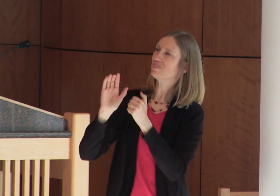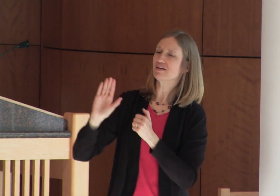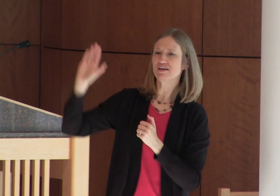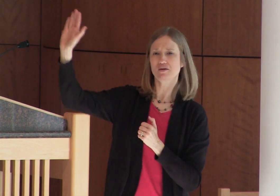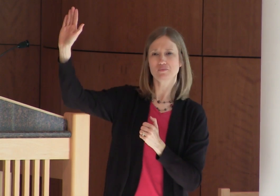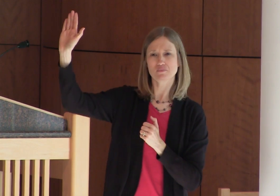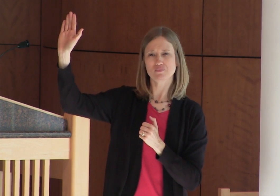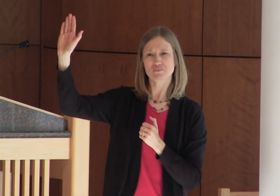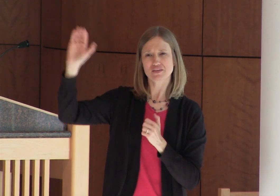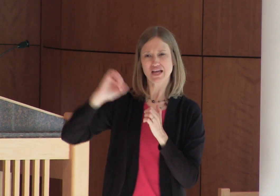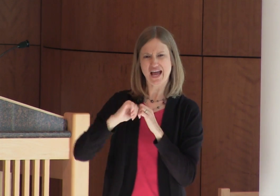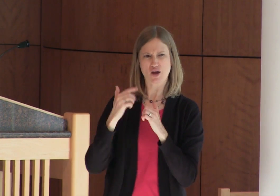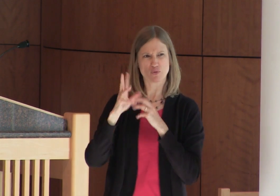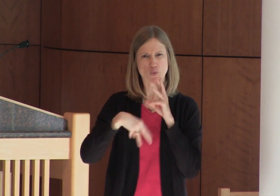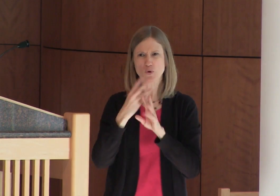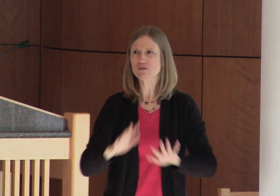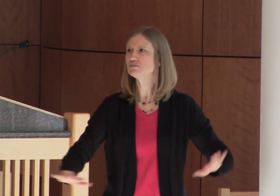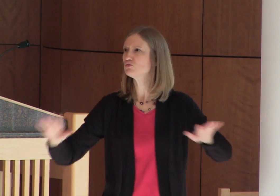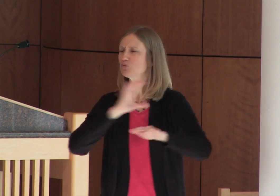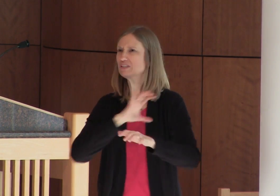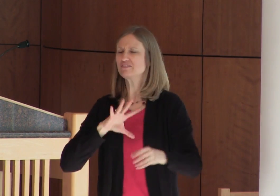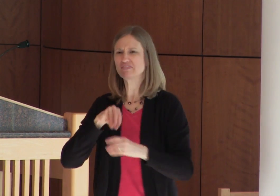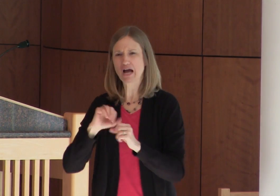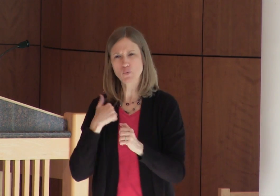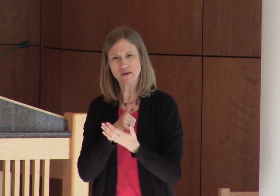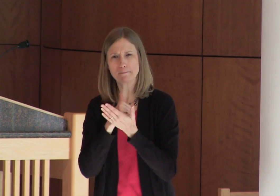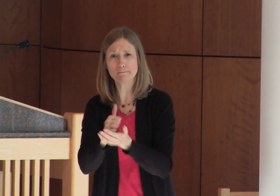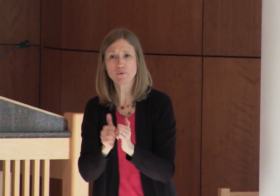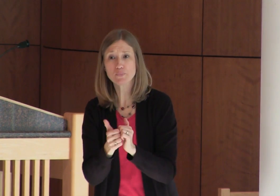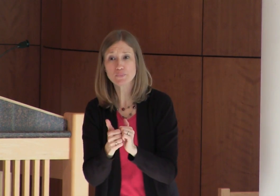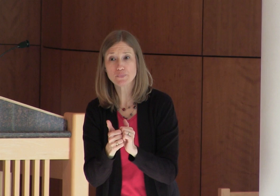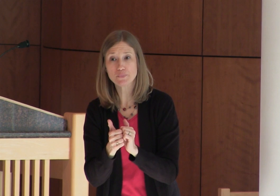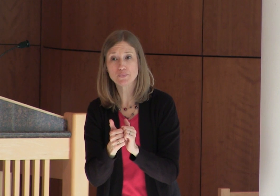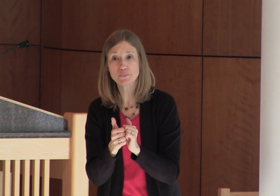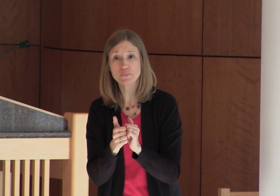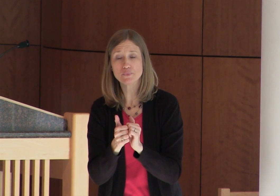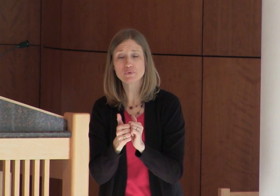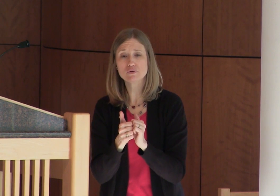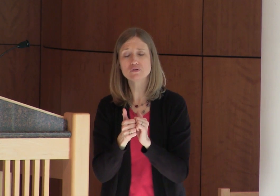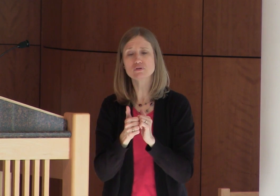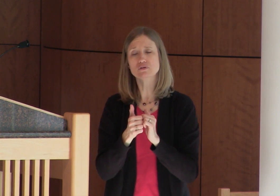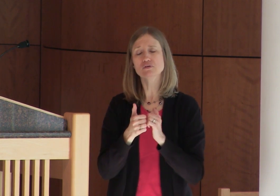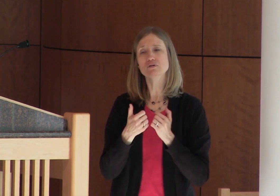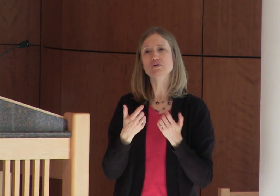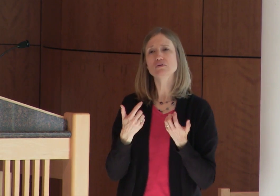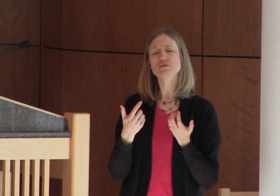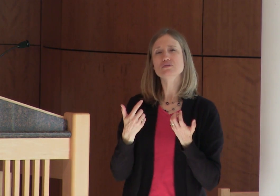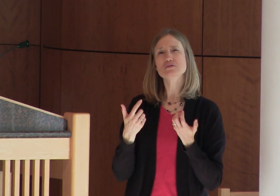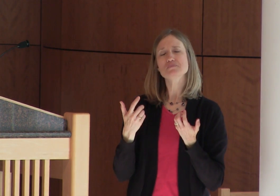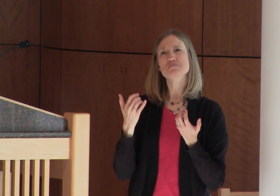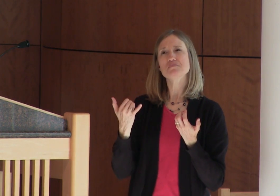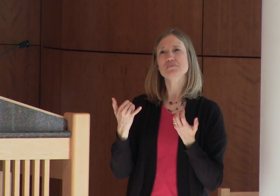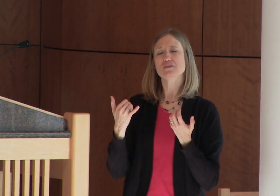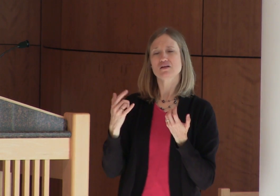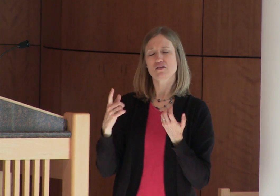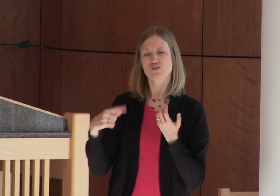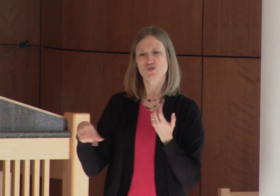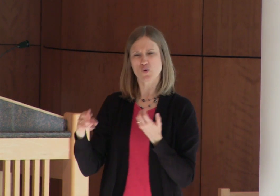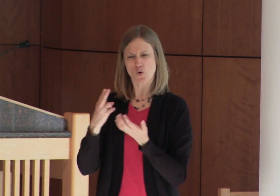is doing in the world. And when we're giving dreams, to dream by the Holy Spirit, those are all in the category of